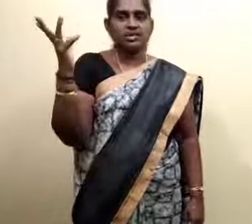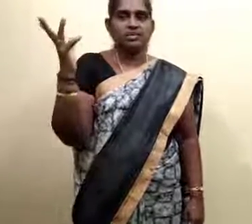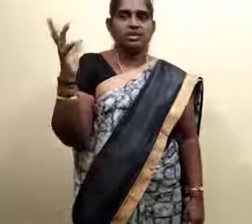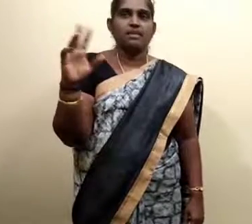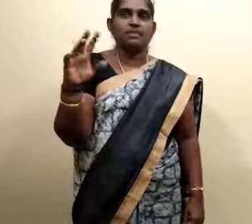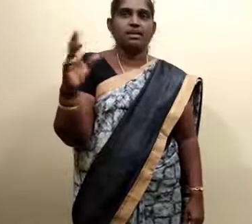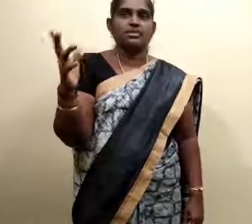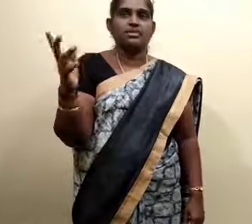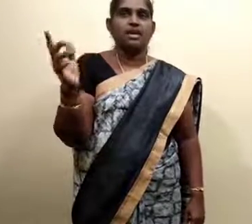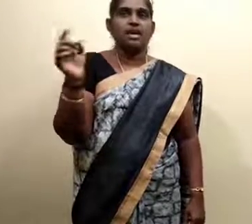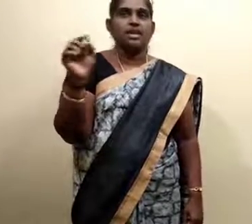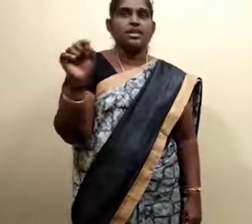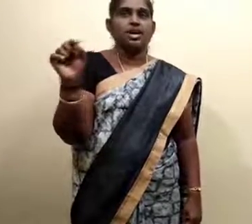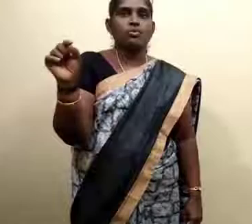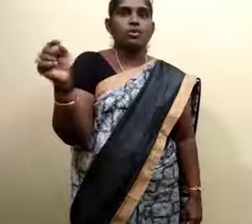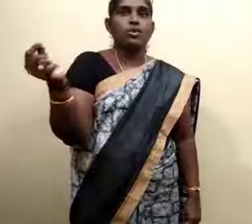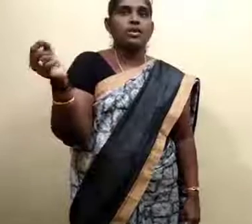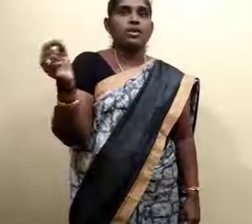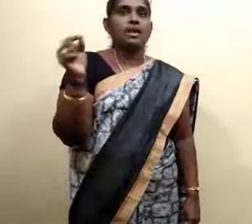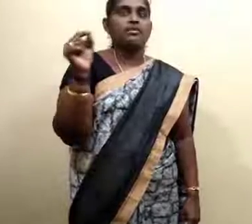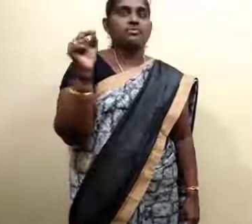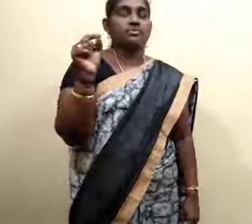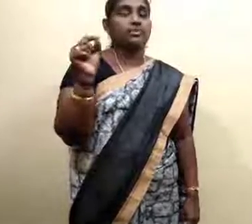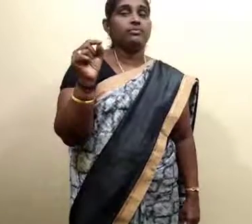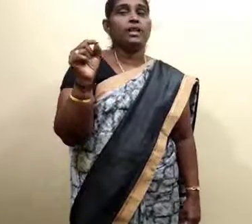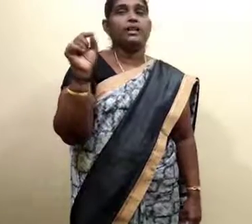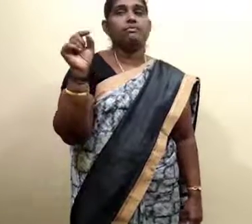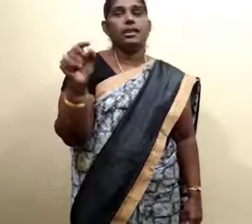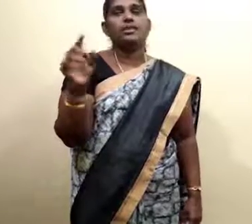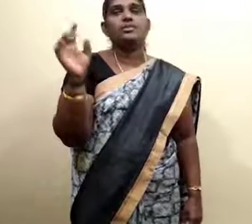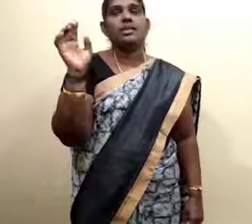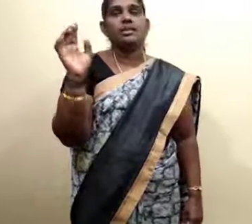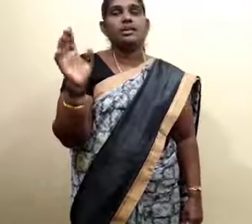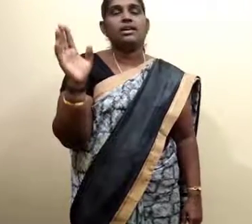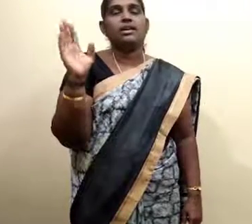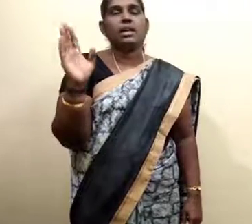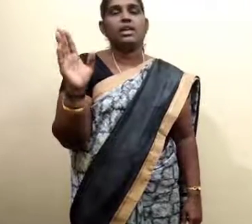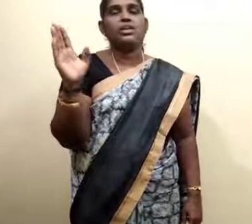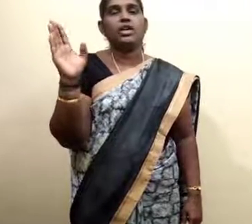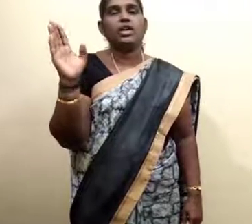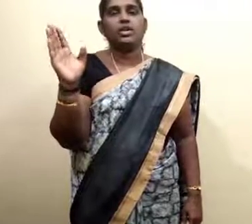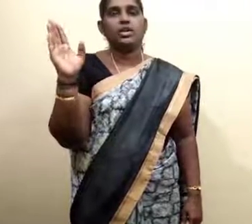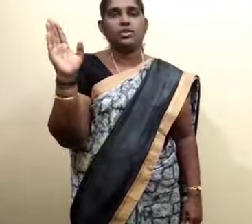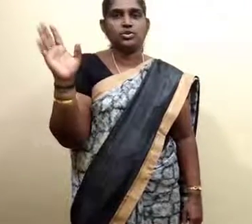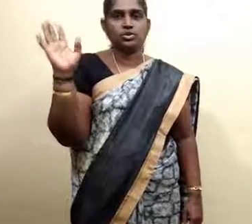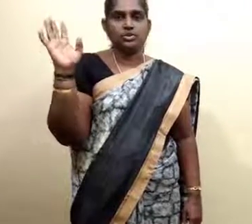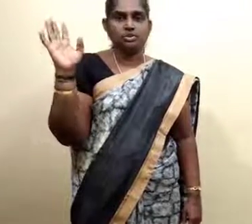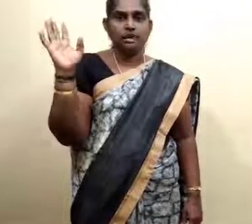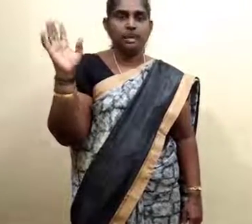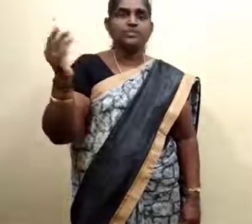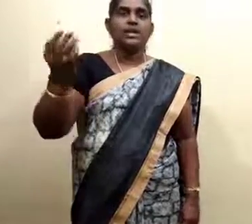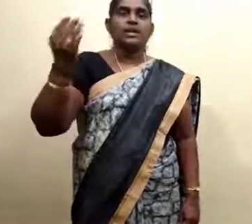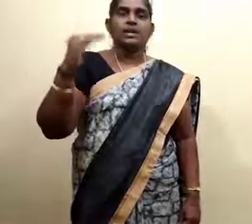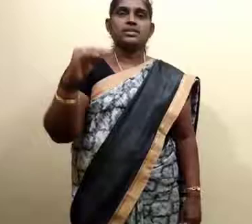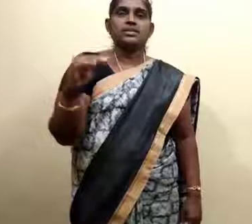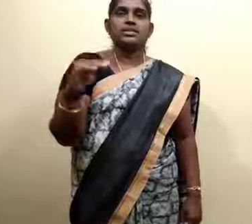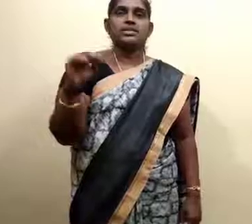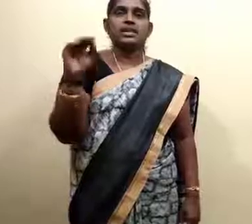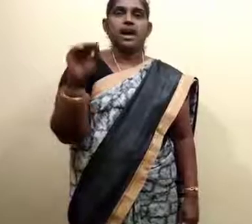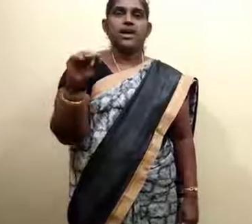Manchester. Manchester. It had more than 50 mills in the year 1802. Next we will see